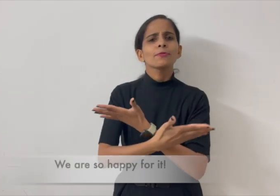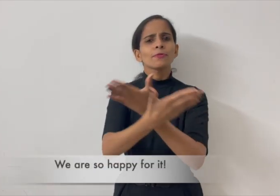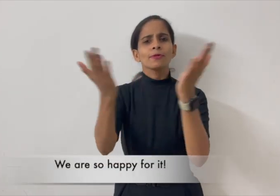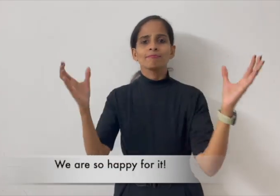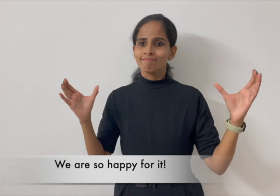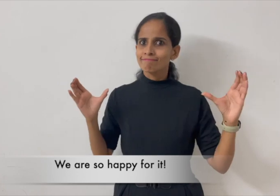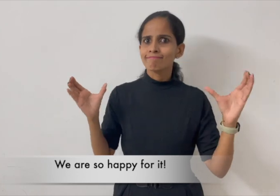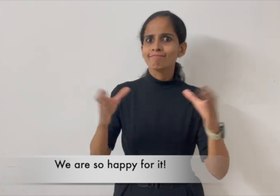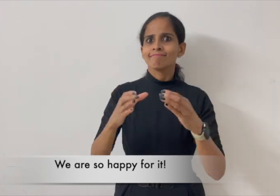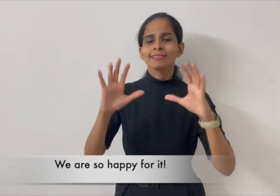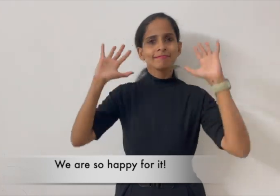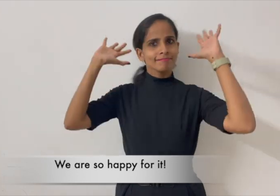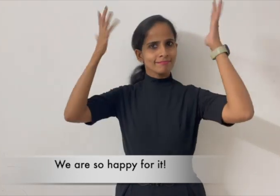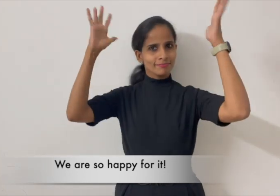are so happy for it.